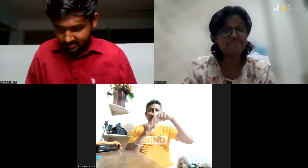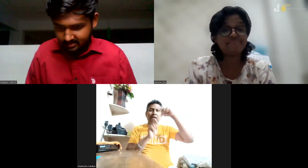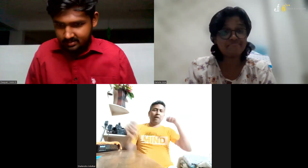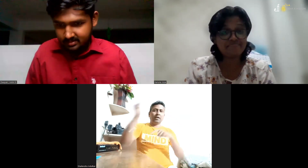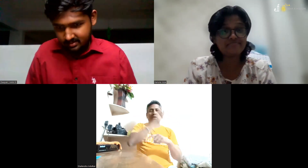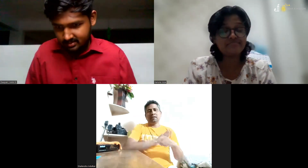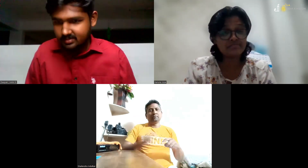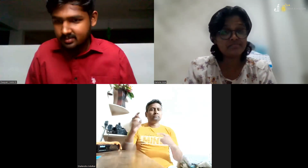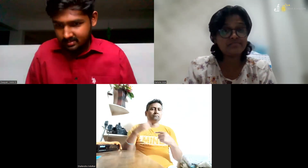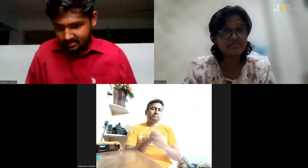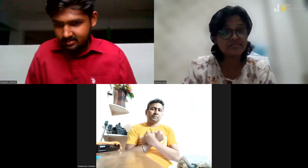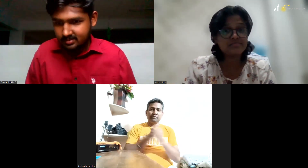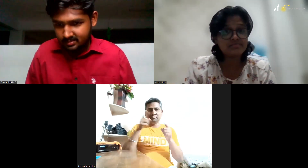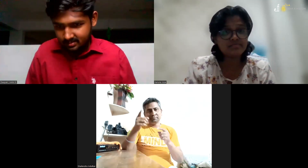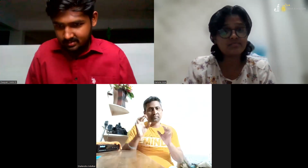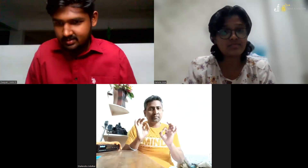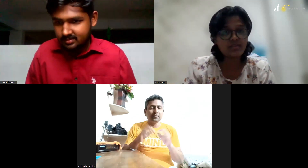And I love traveling.